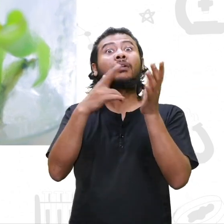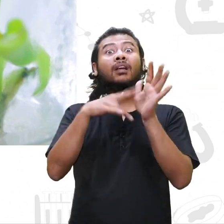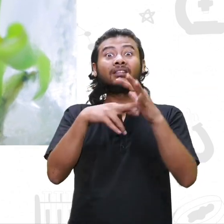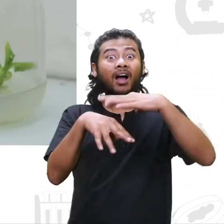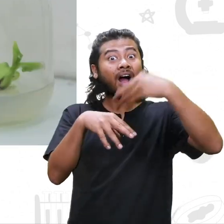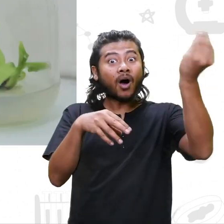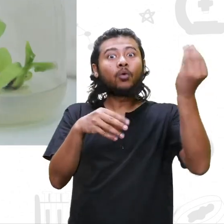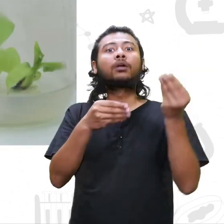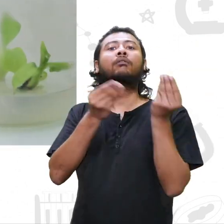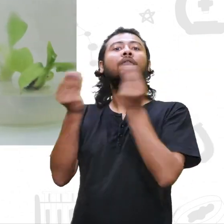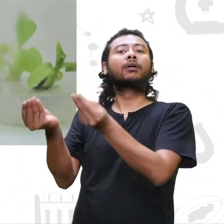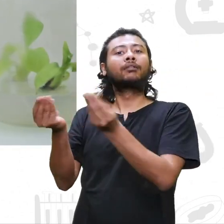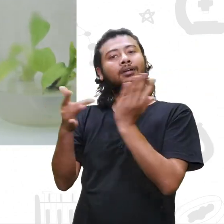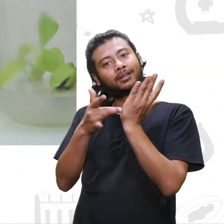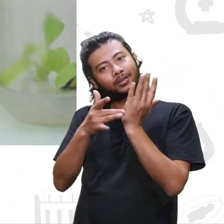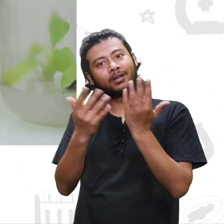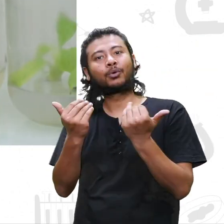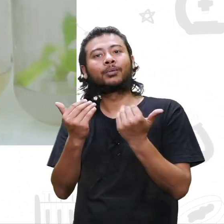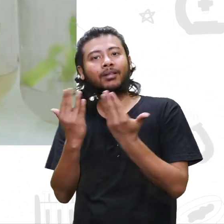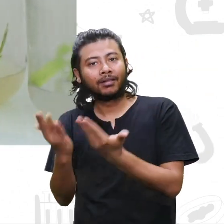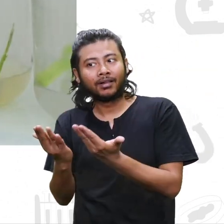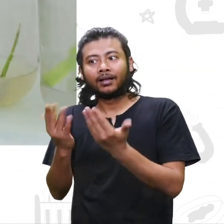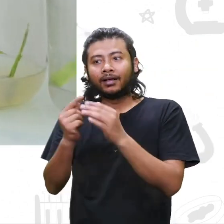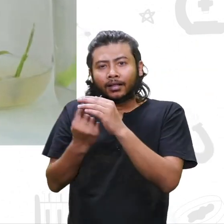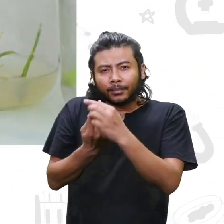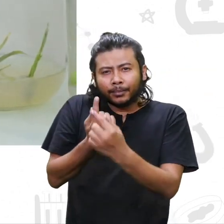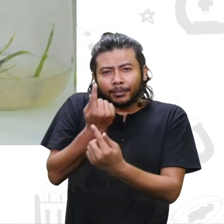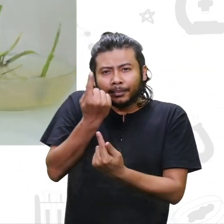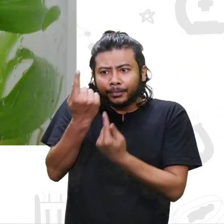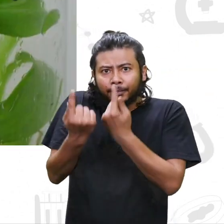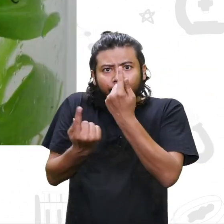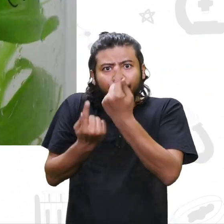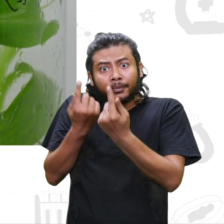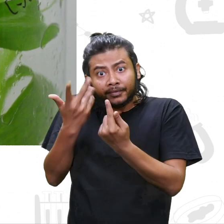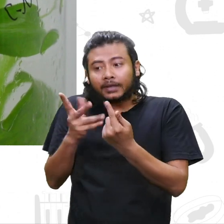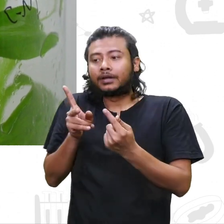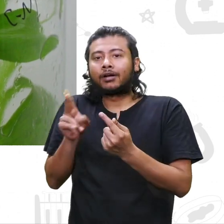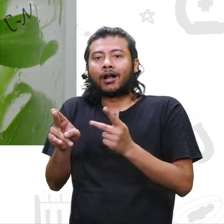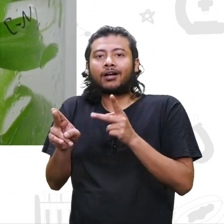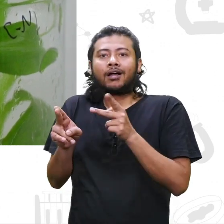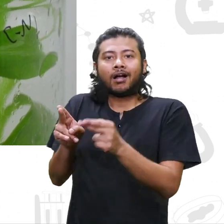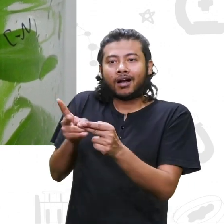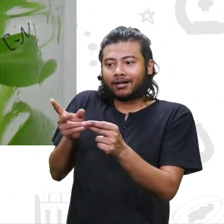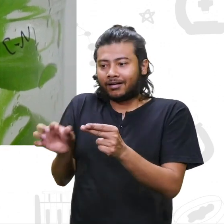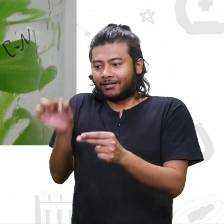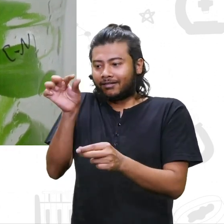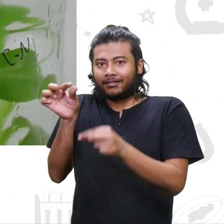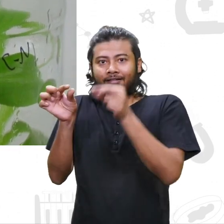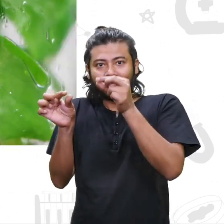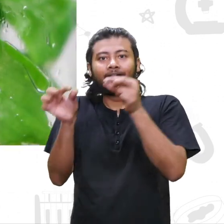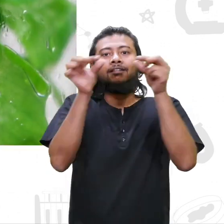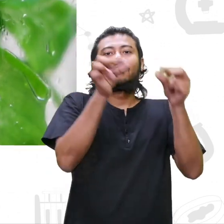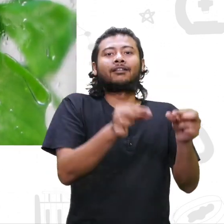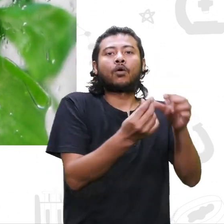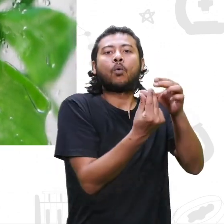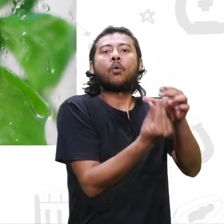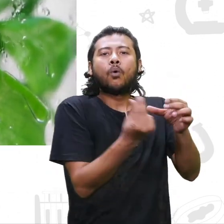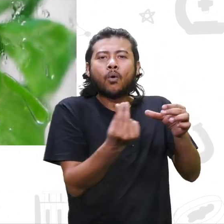conditions made as similar as natural conditions. Further, the in vitro shoots are separated again in the laminar